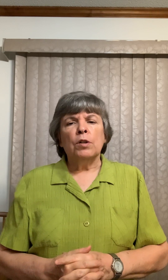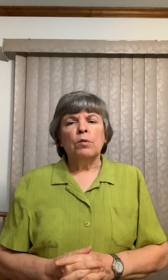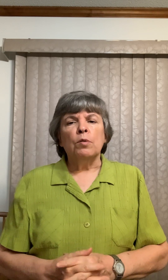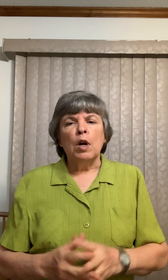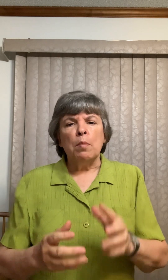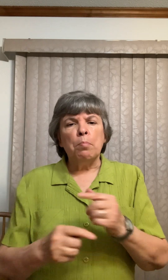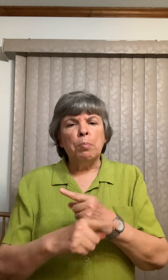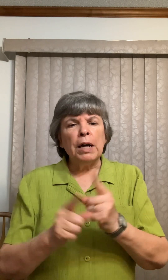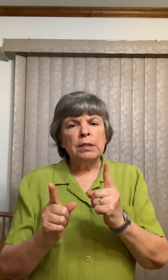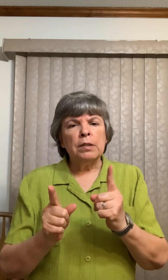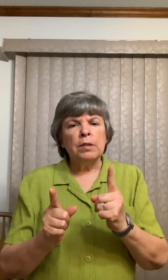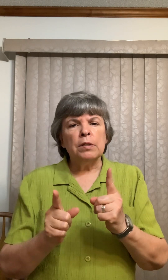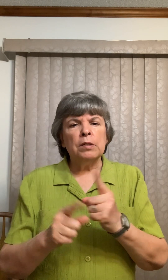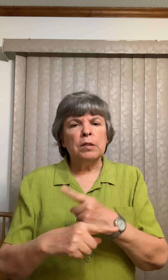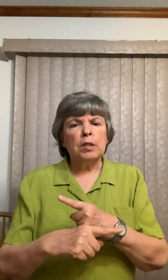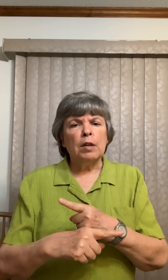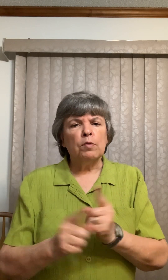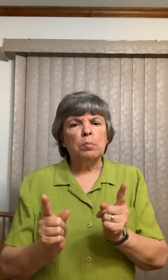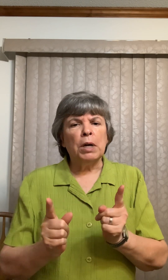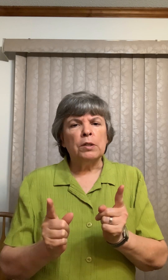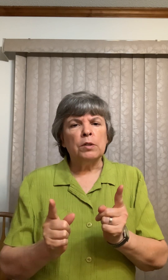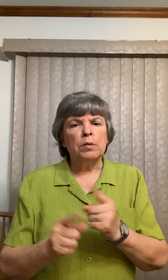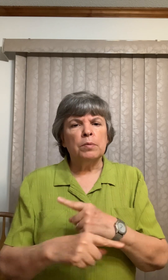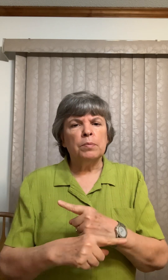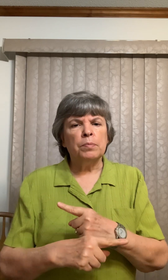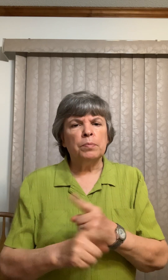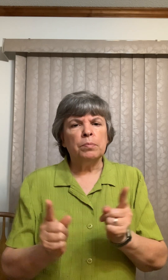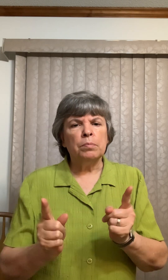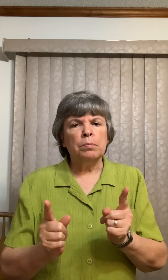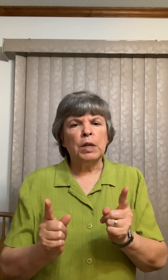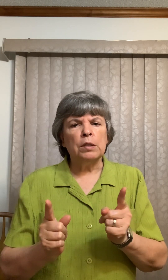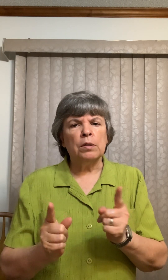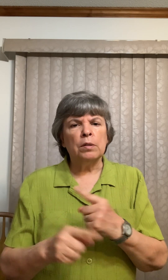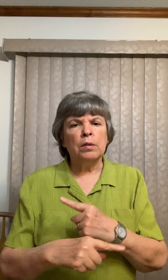So, but, this is a sign for but. But.